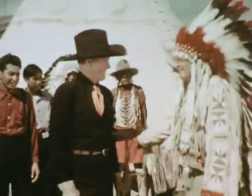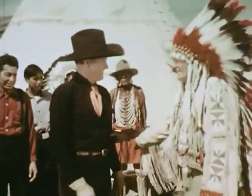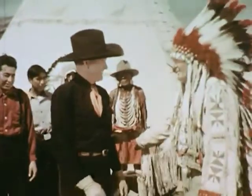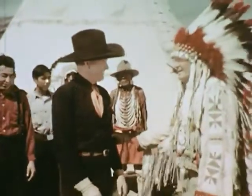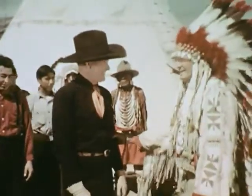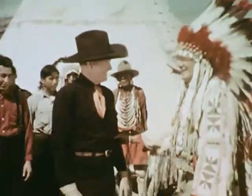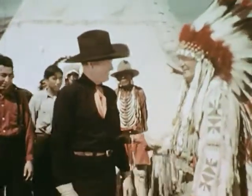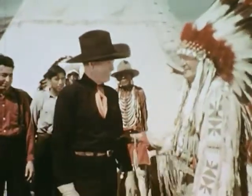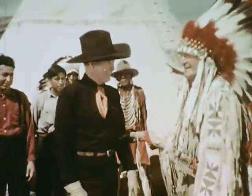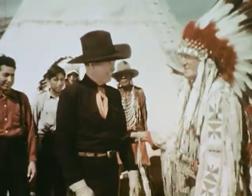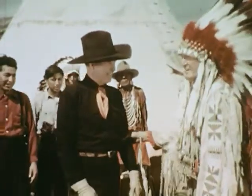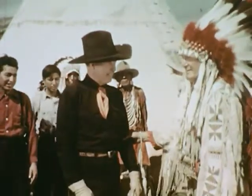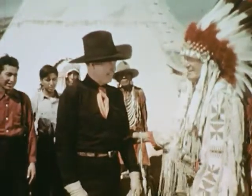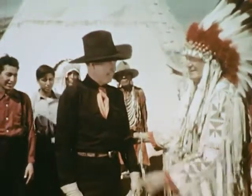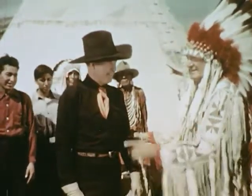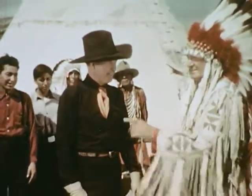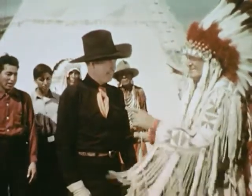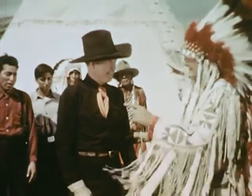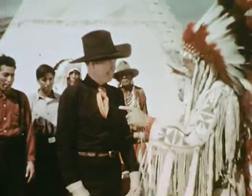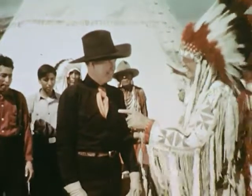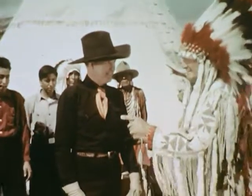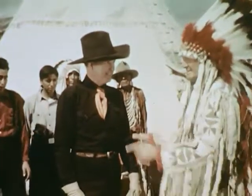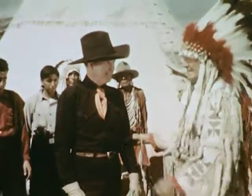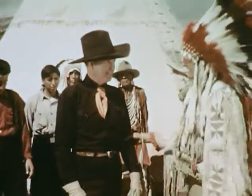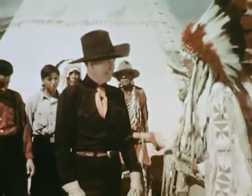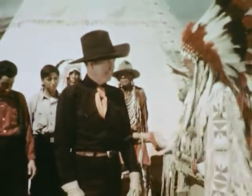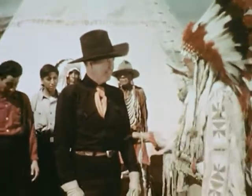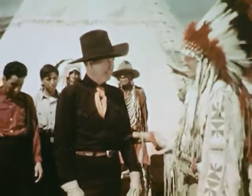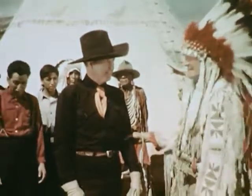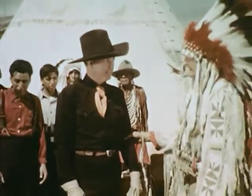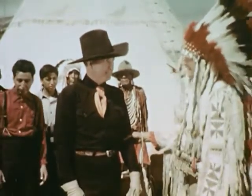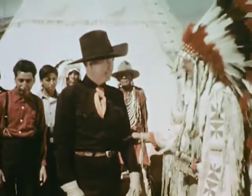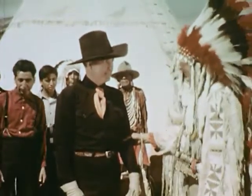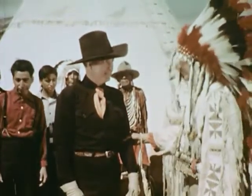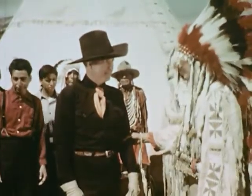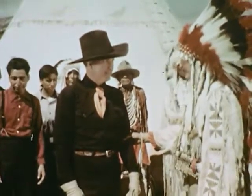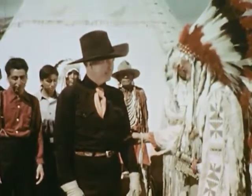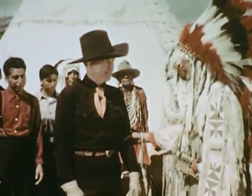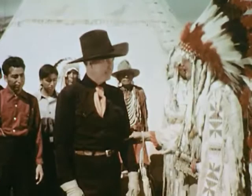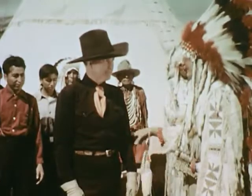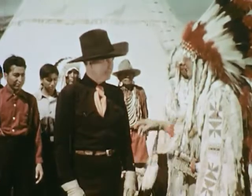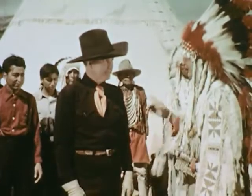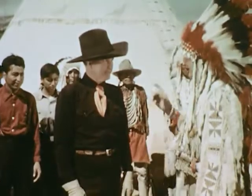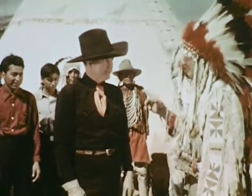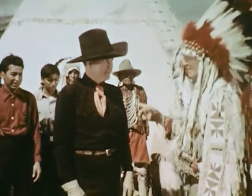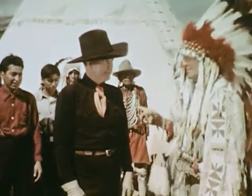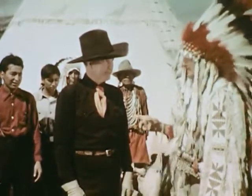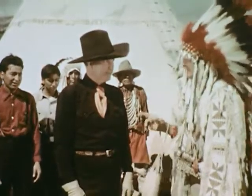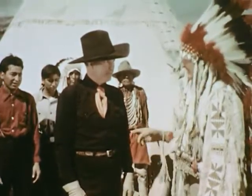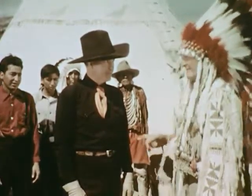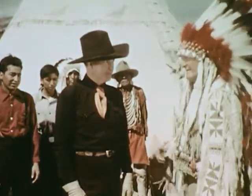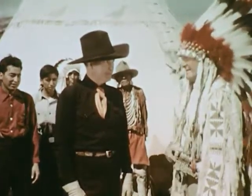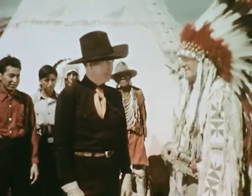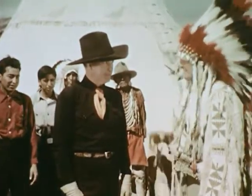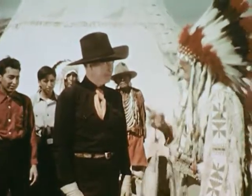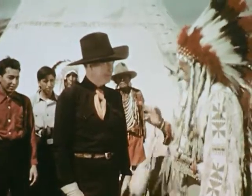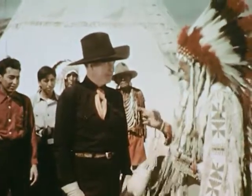Chief Whitecap has asked me to tell these visiting Indians the story of the big ant, how some became known as Blackfeet and some were